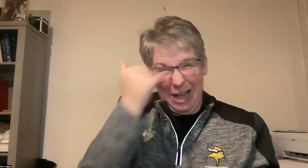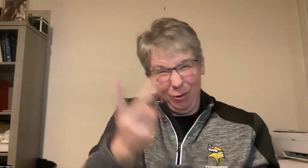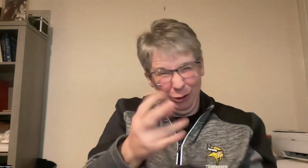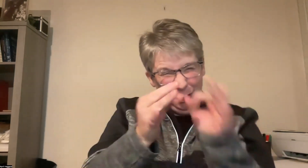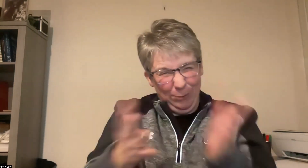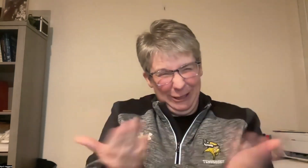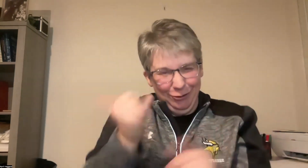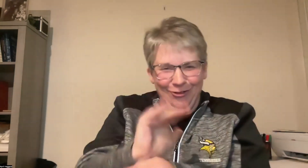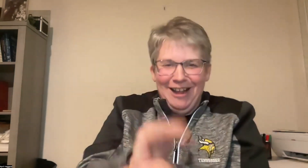I'll ask Christina.